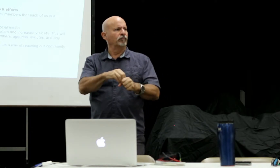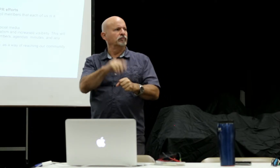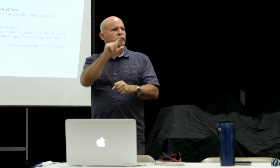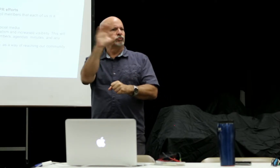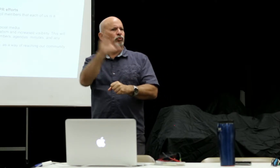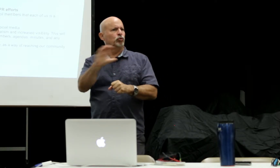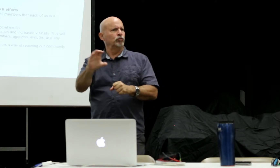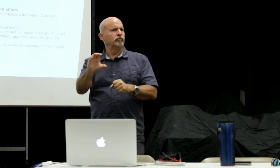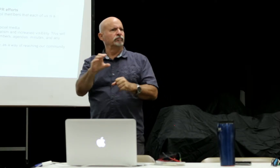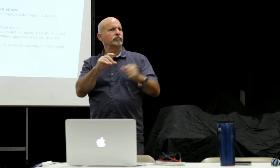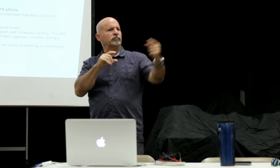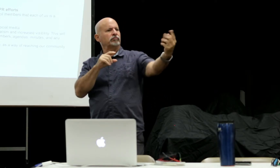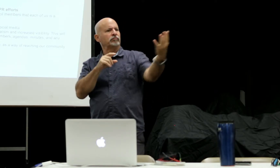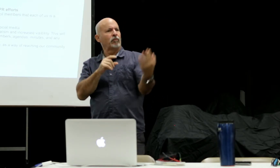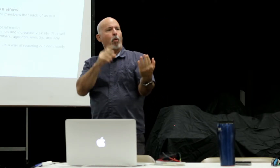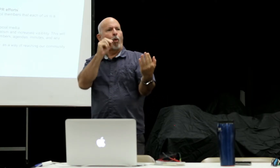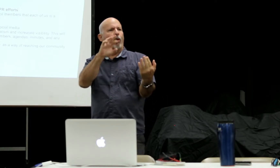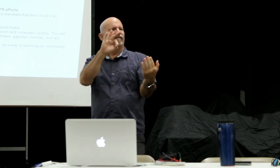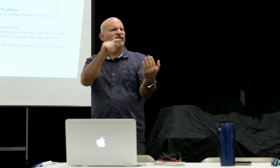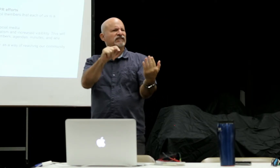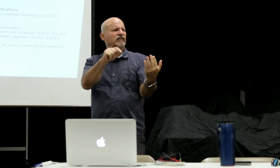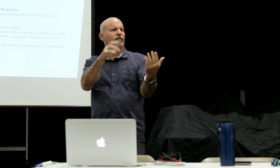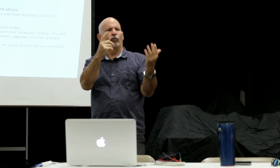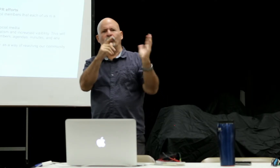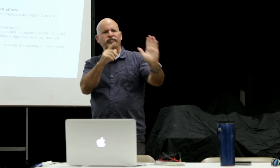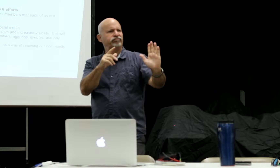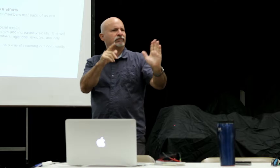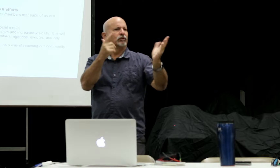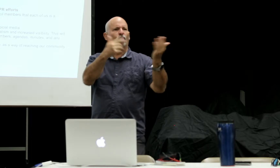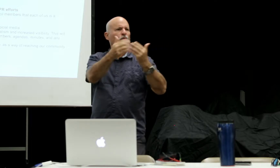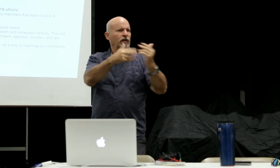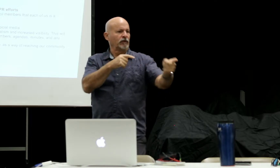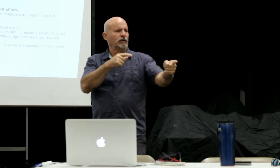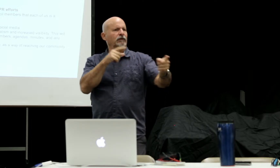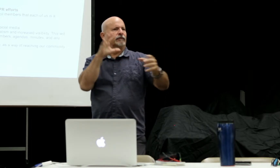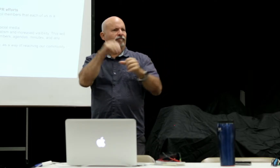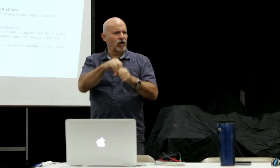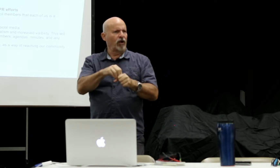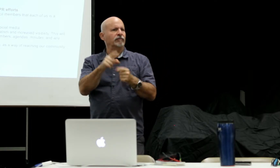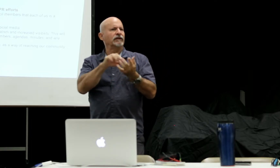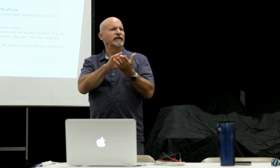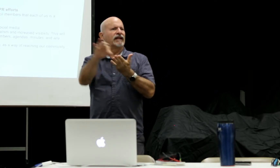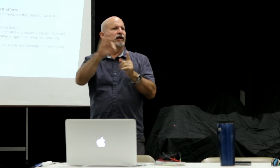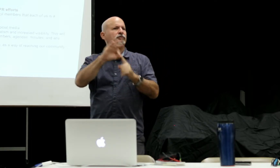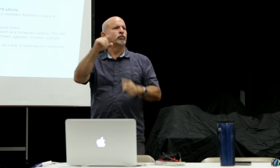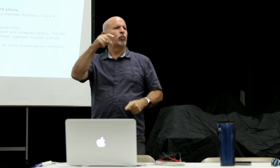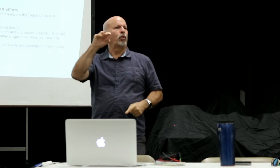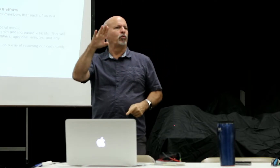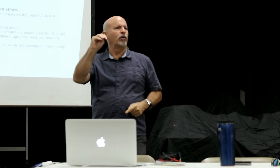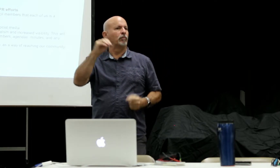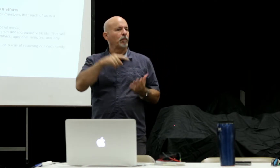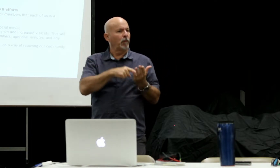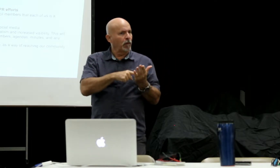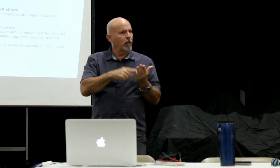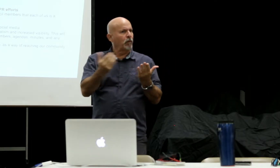can still be present via Zoom. However, we have that technologies work for us, but